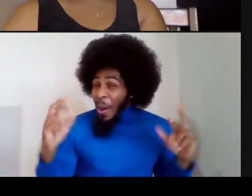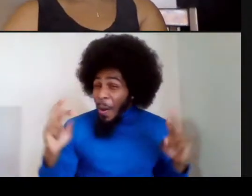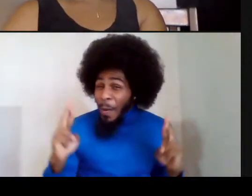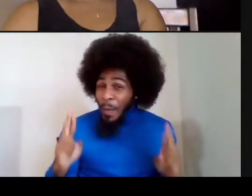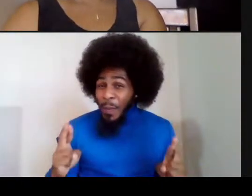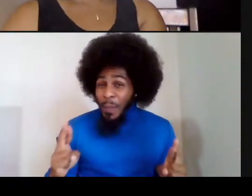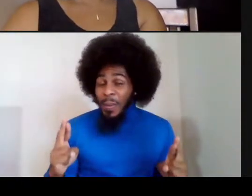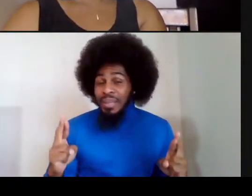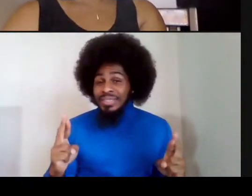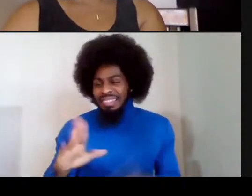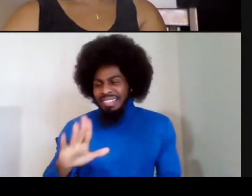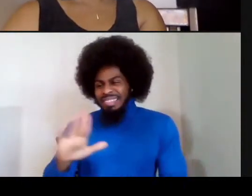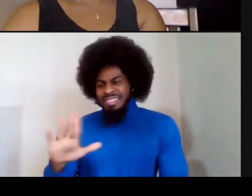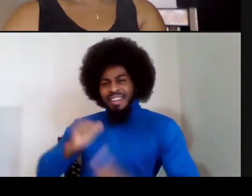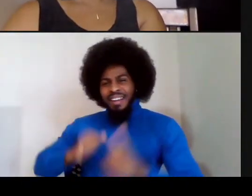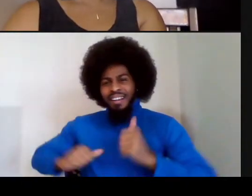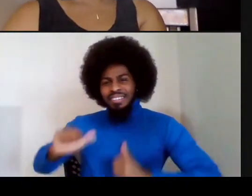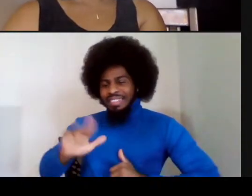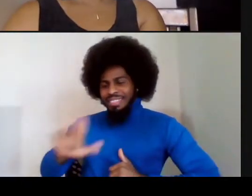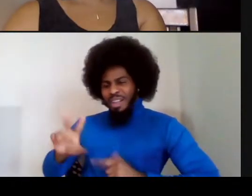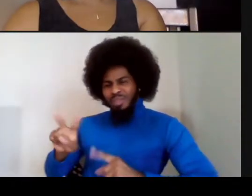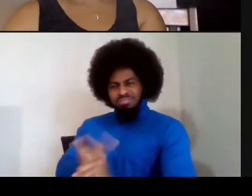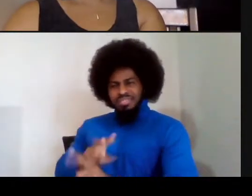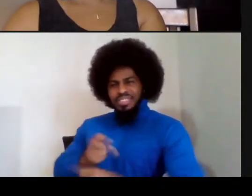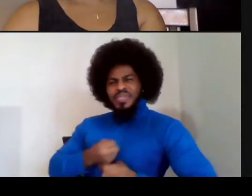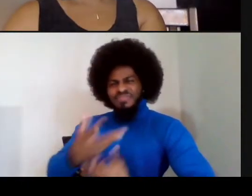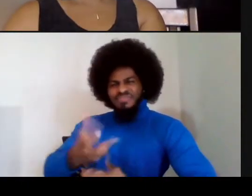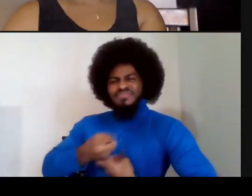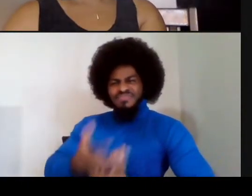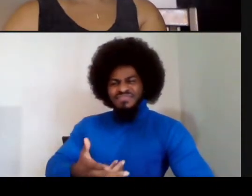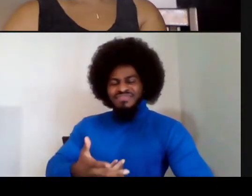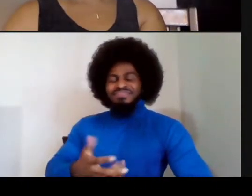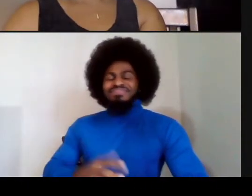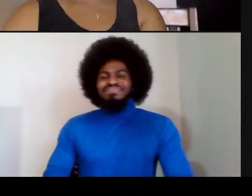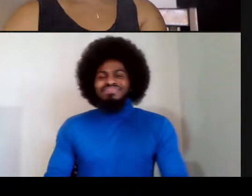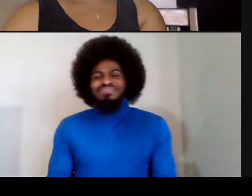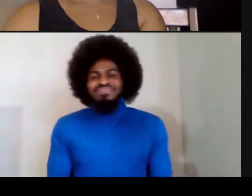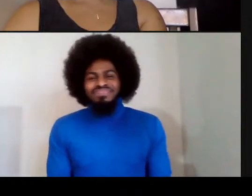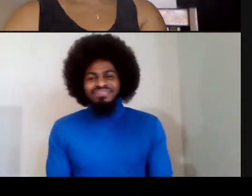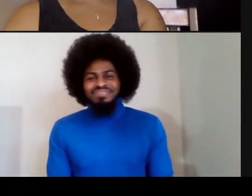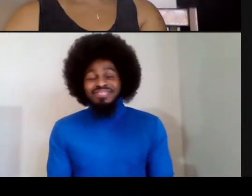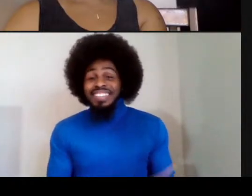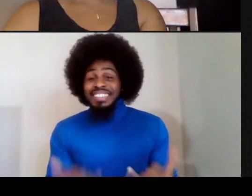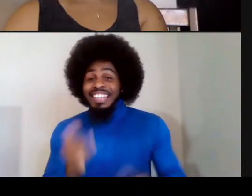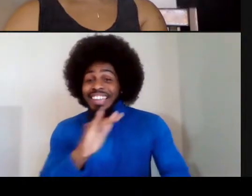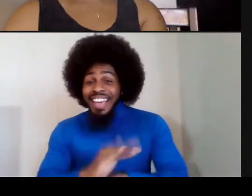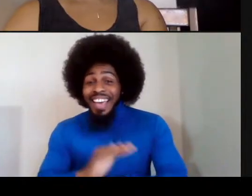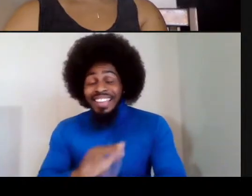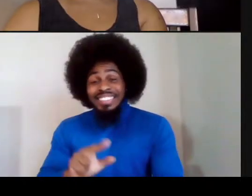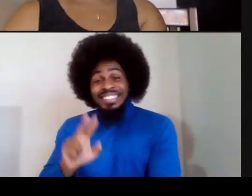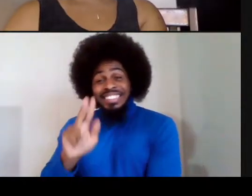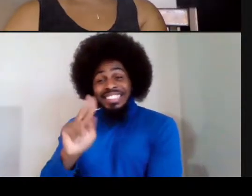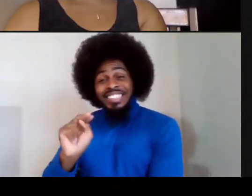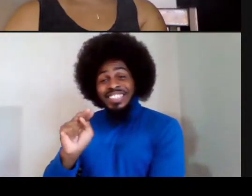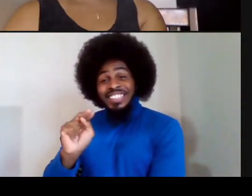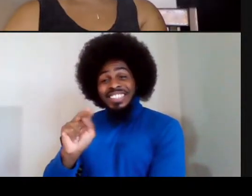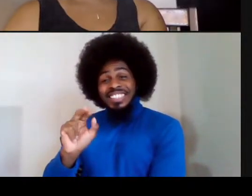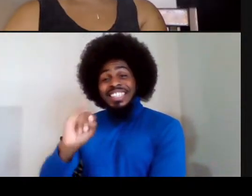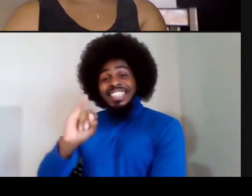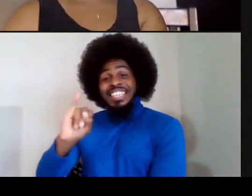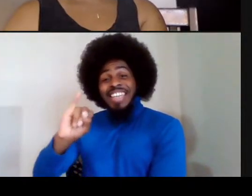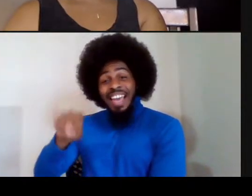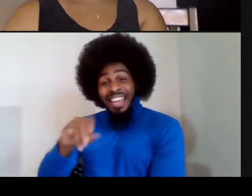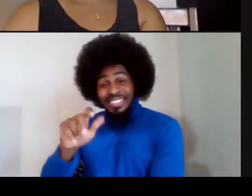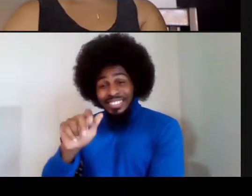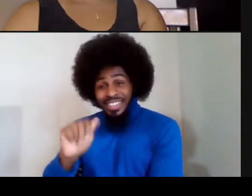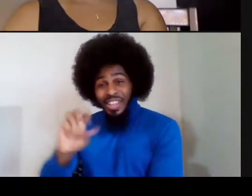the artists' own voices. Tonight, it's Adia Tamar Whitaker and Nyjah